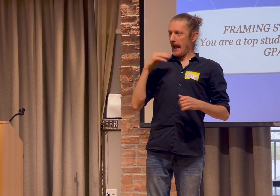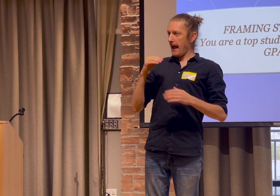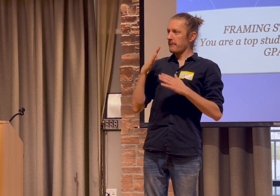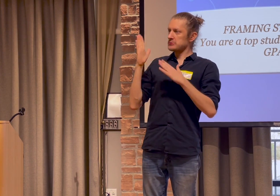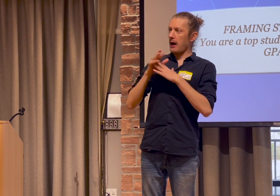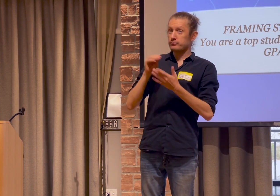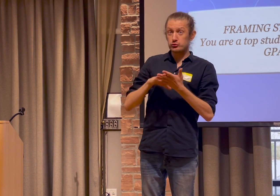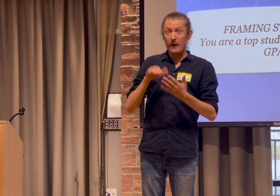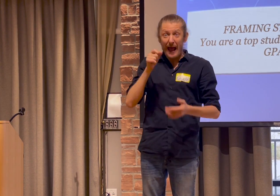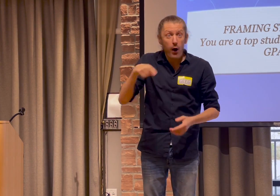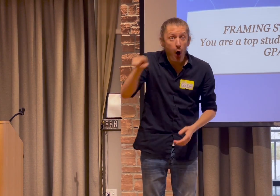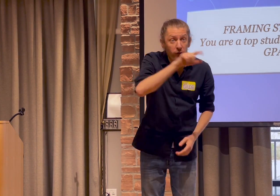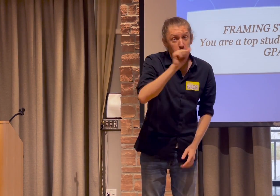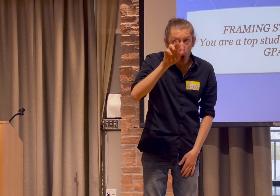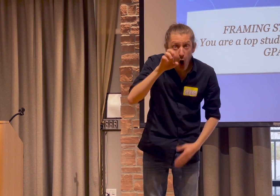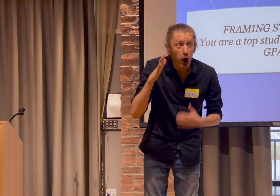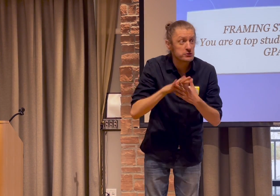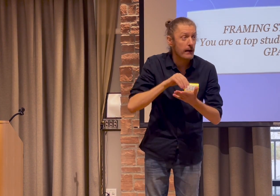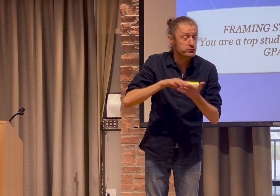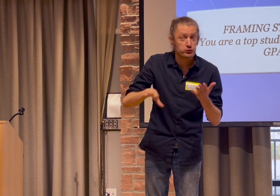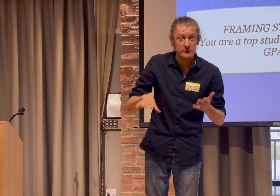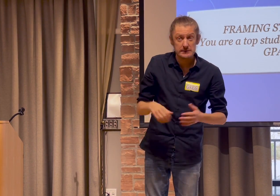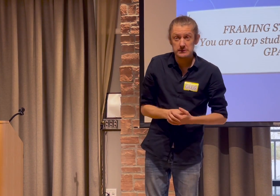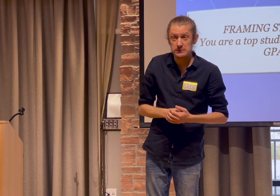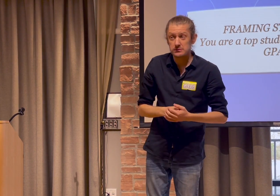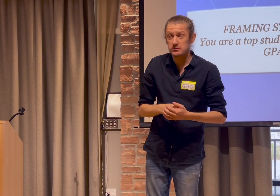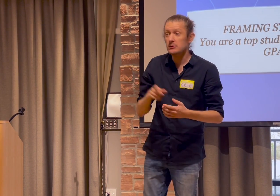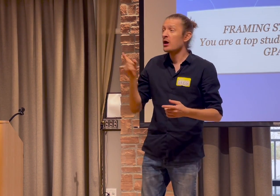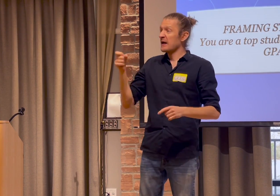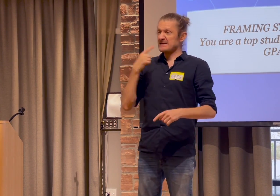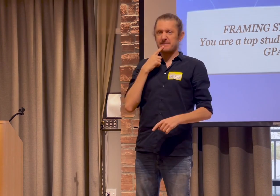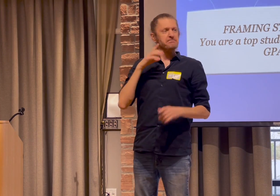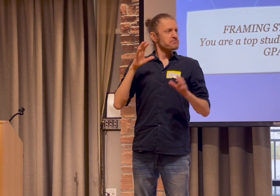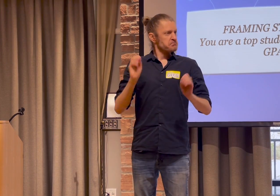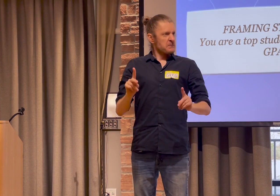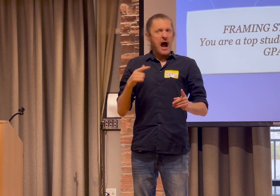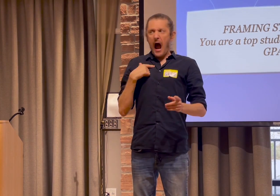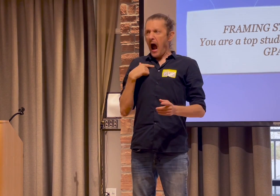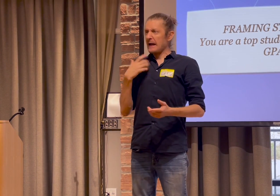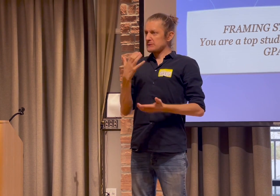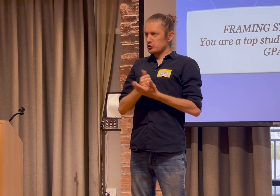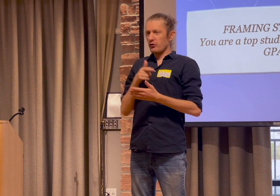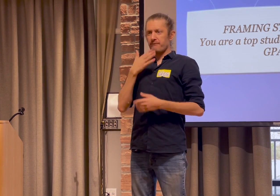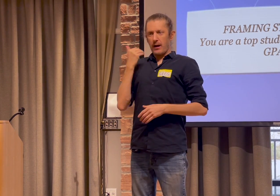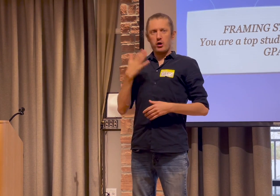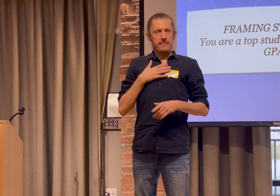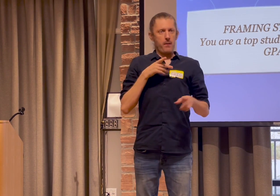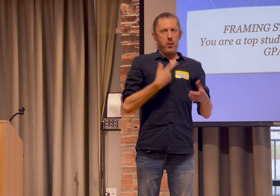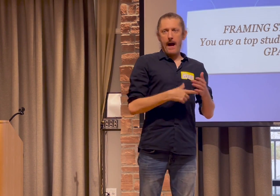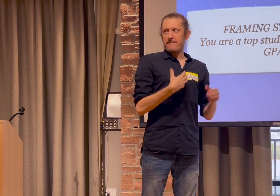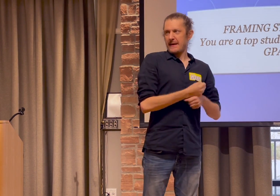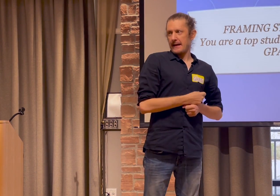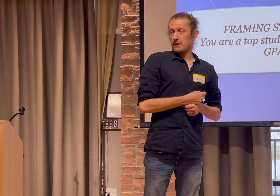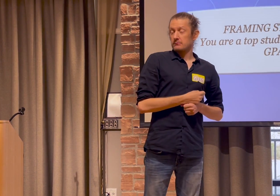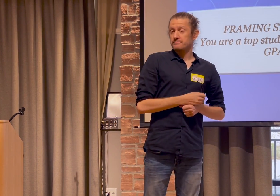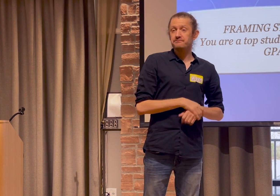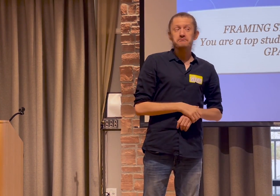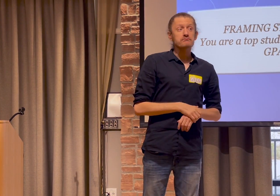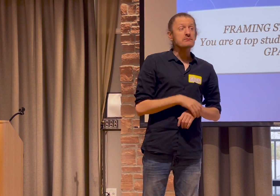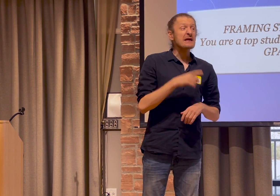not acceptable. I am a top student, and you are top students. Think